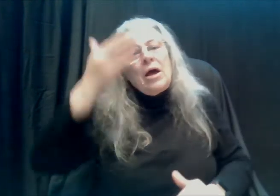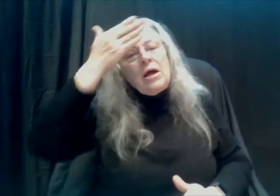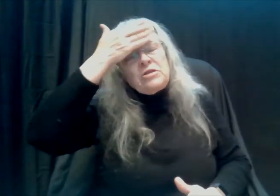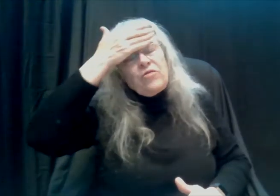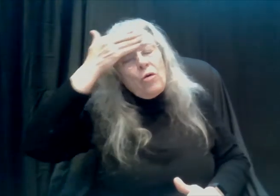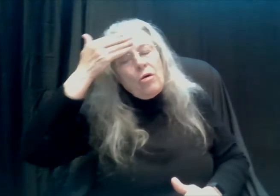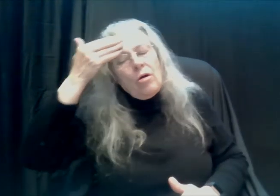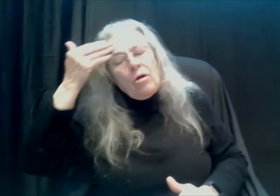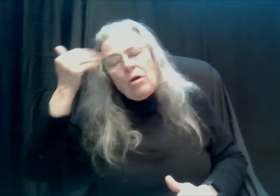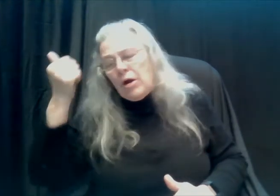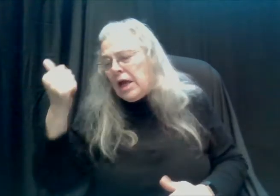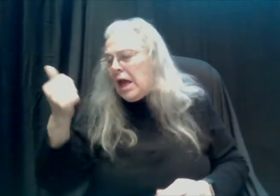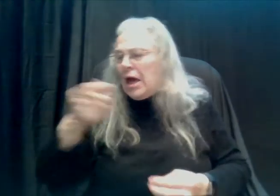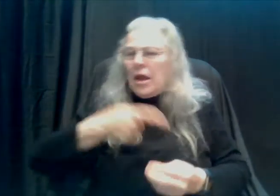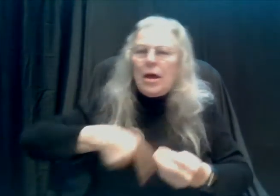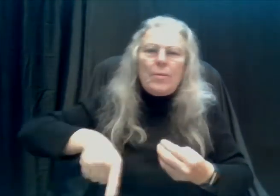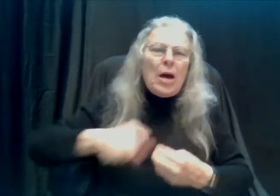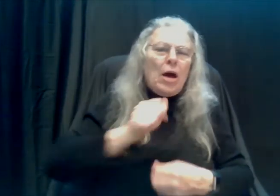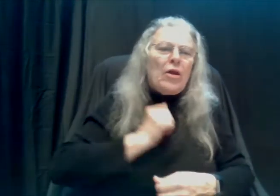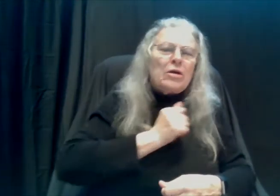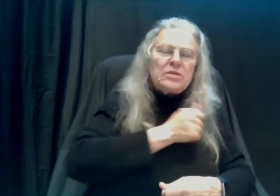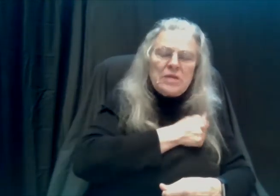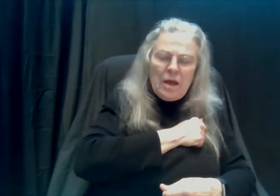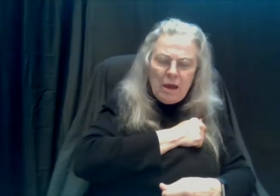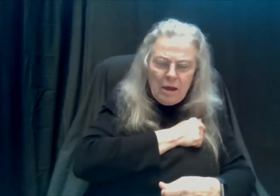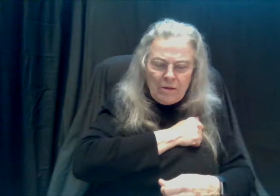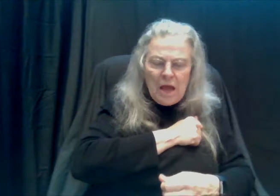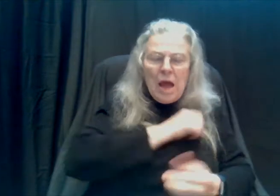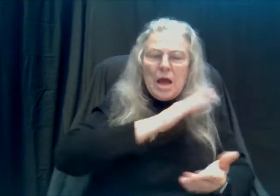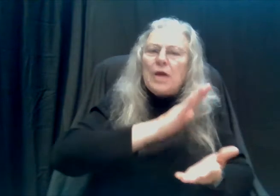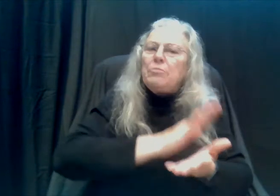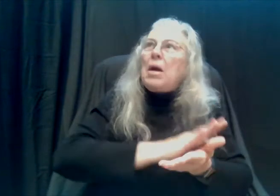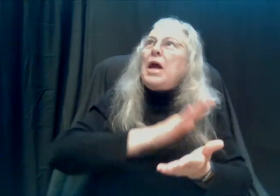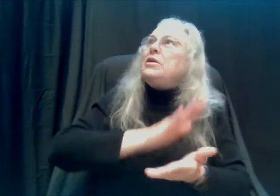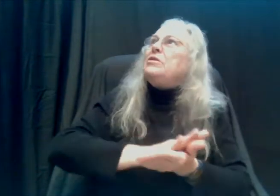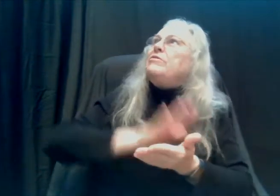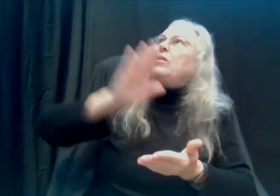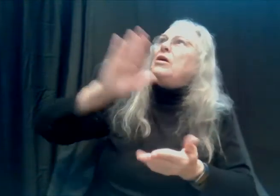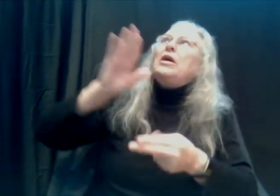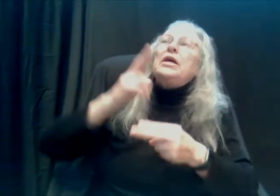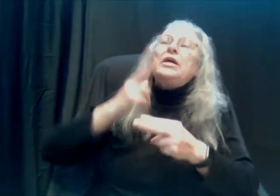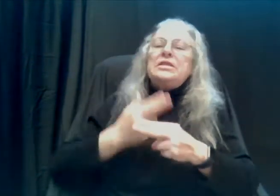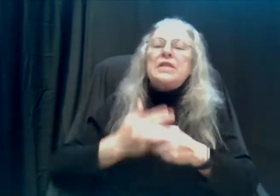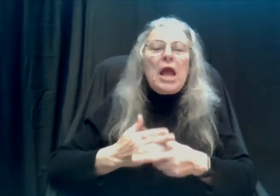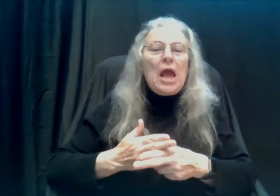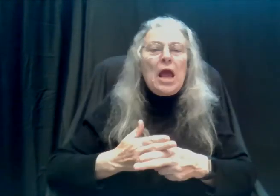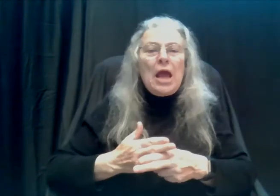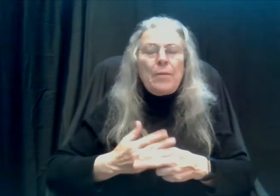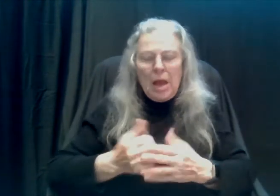Let's forget about ourselves and magnify his name